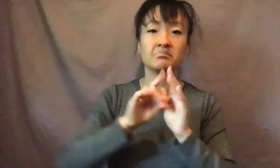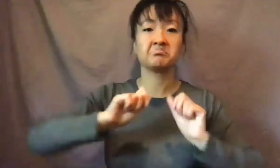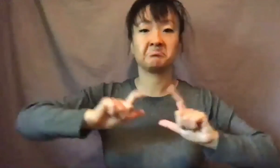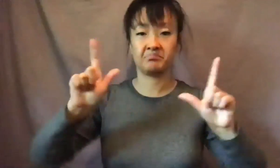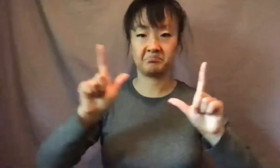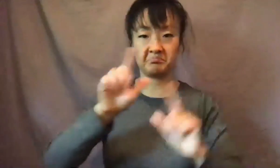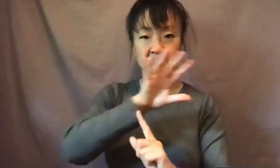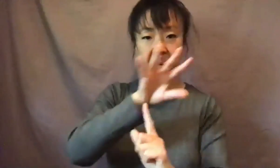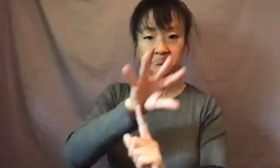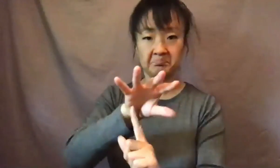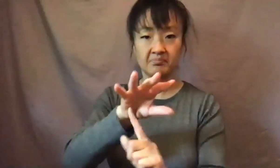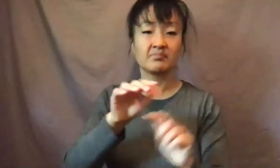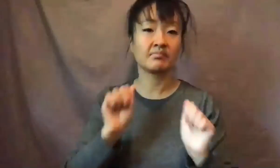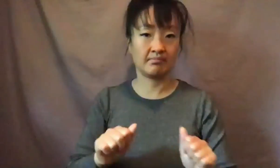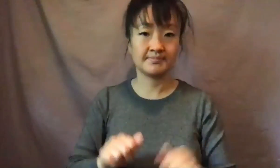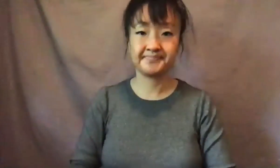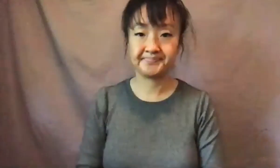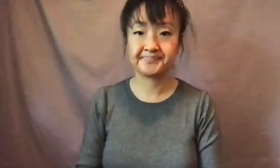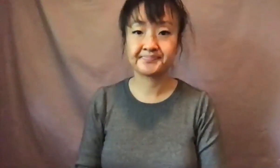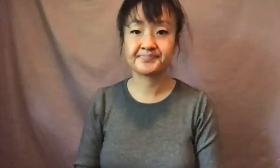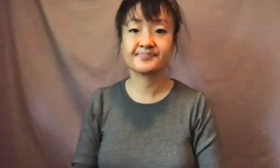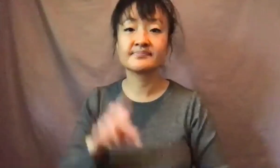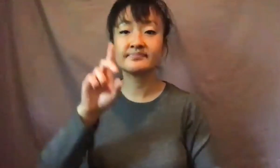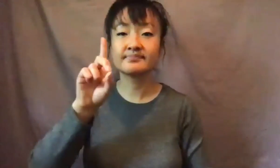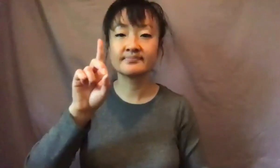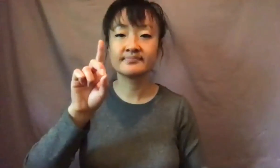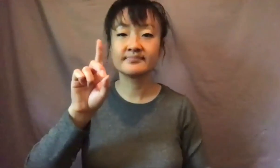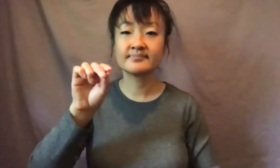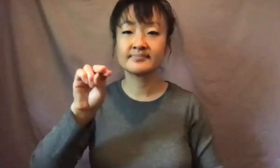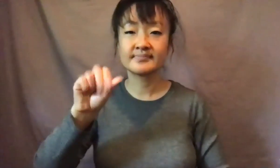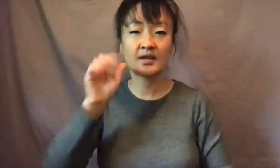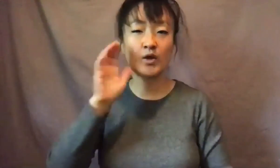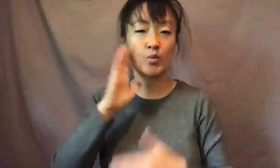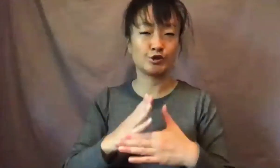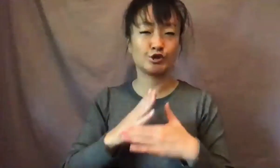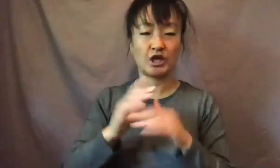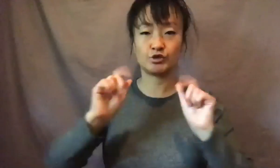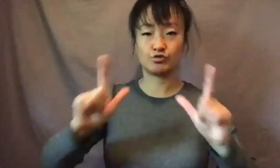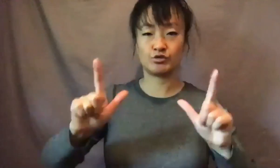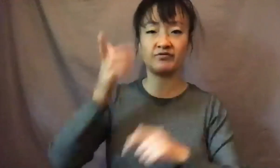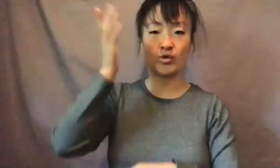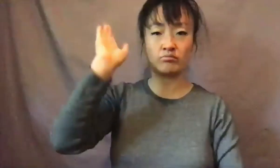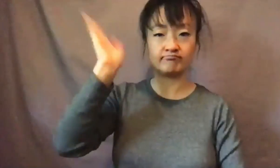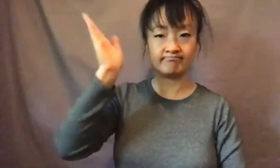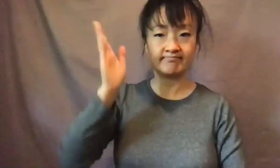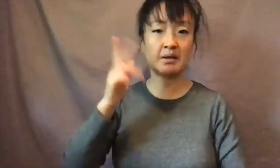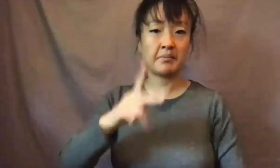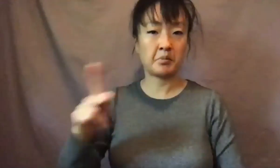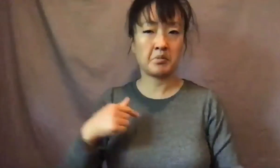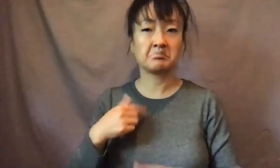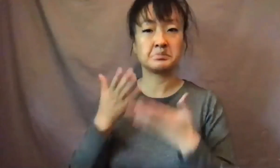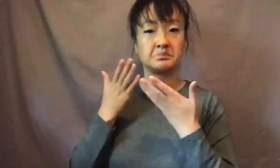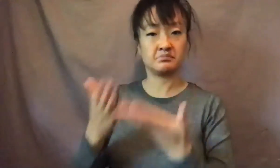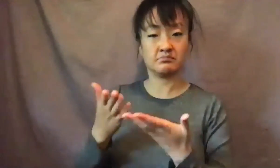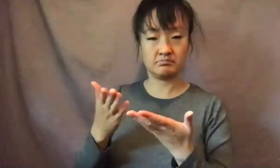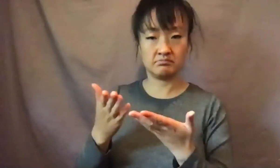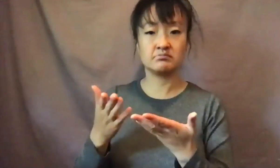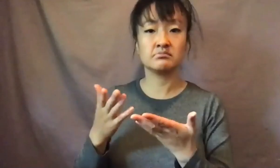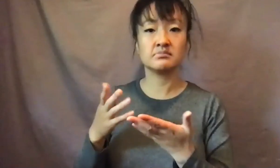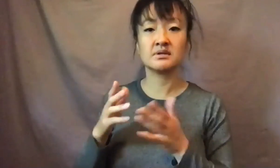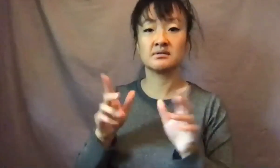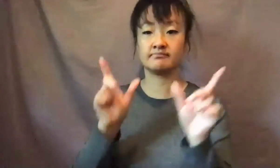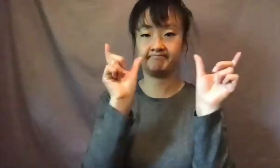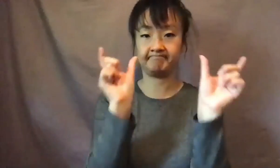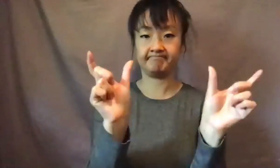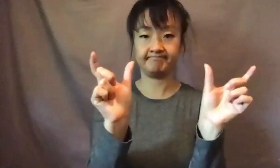pin video. Since Donna will also be sharing her screen with us most of the time, I also wanted to suggest that you use the side-by-side mode